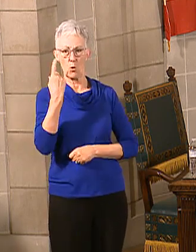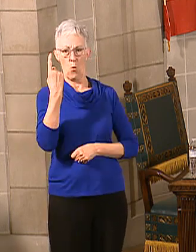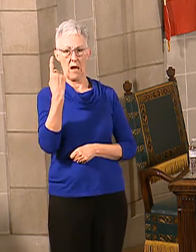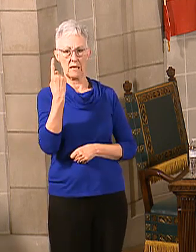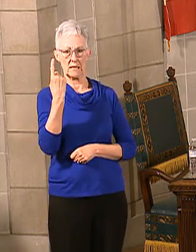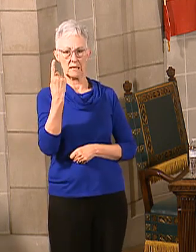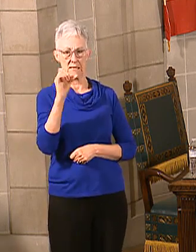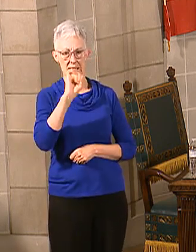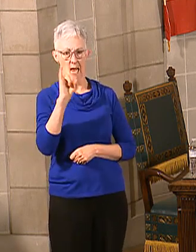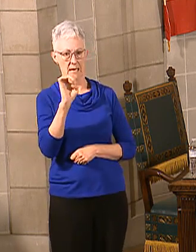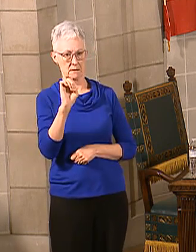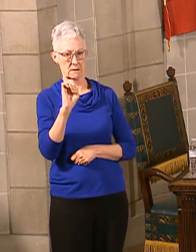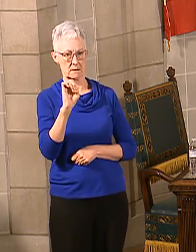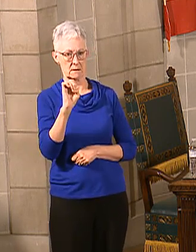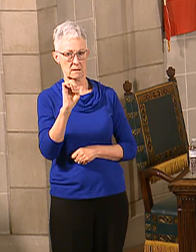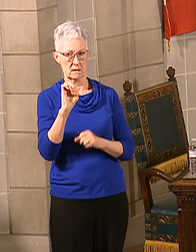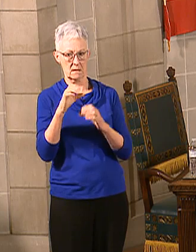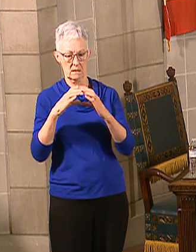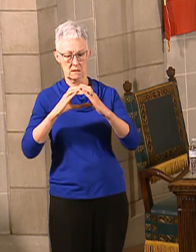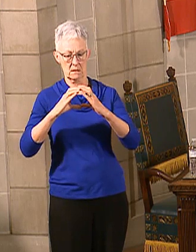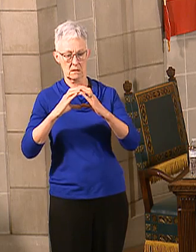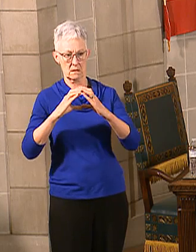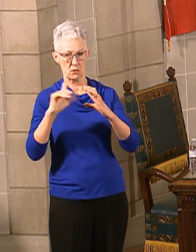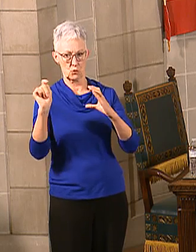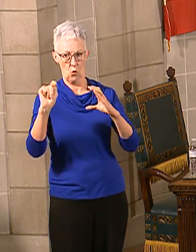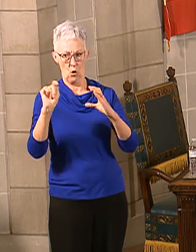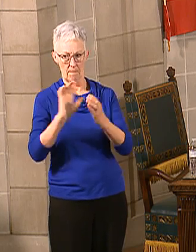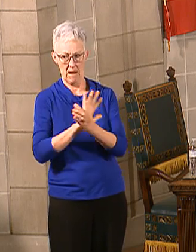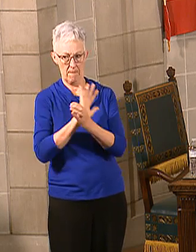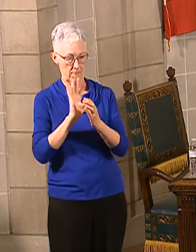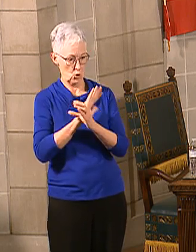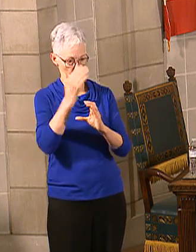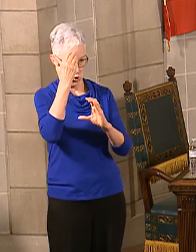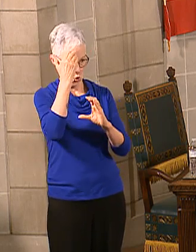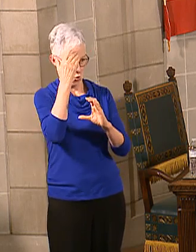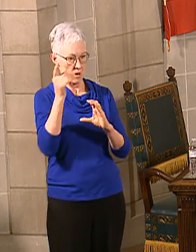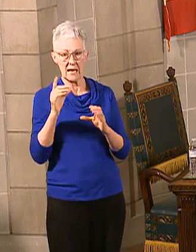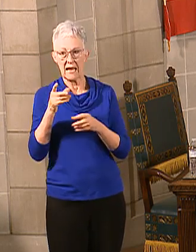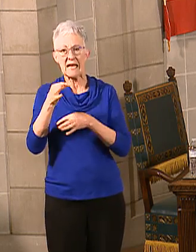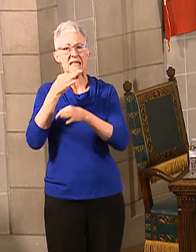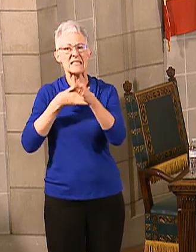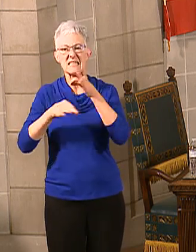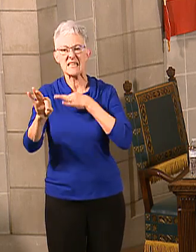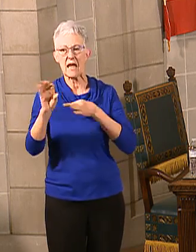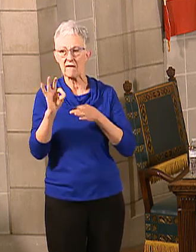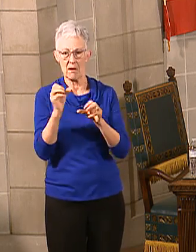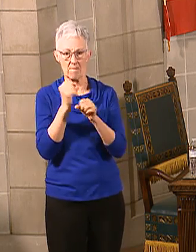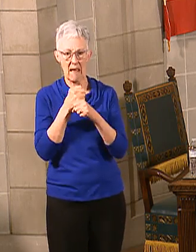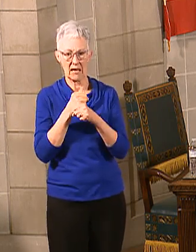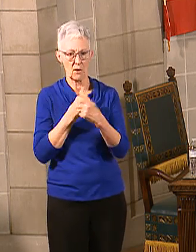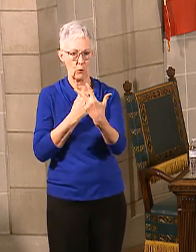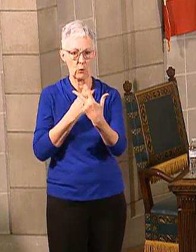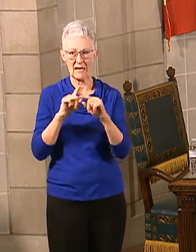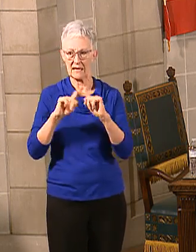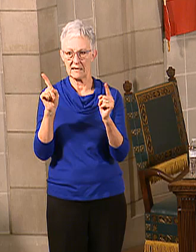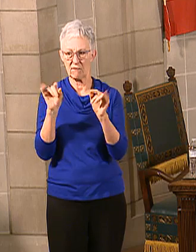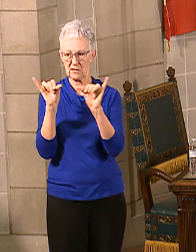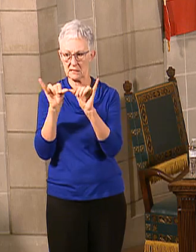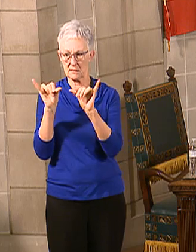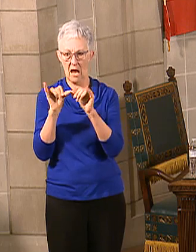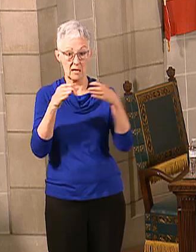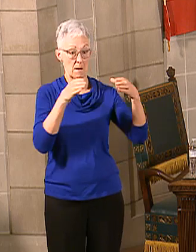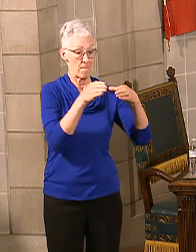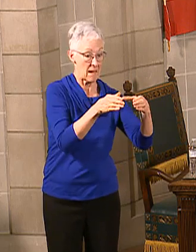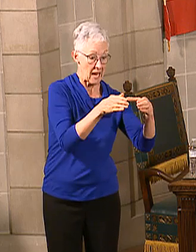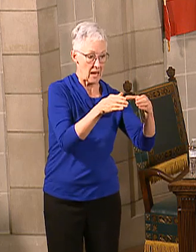wheels. I'm talking about the rolls that just barely fit on your home toilet paper roll. And the reason you'll see those is because they're